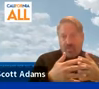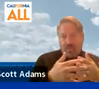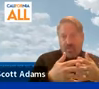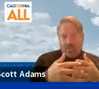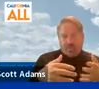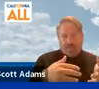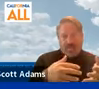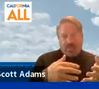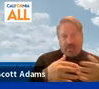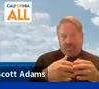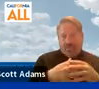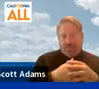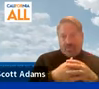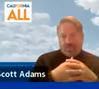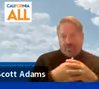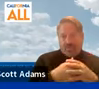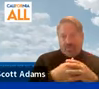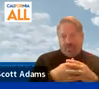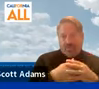grandparents, or older veterans,